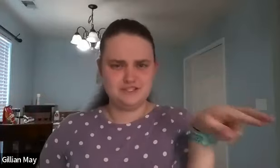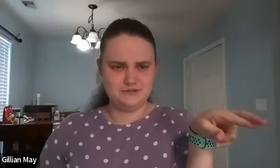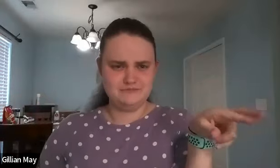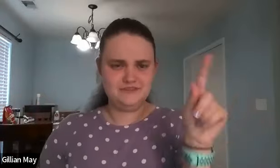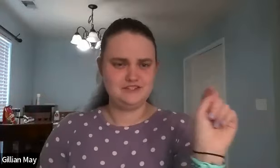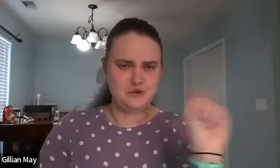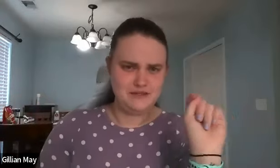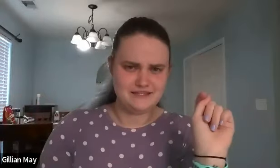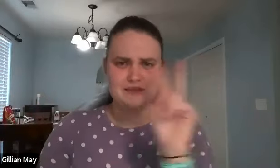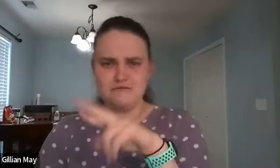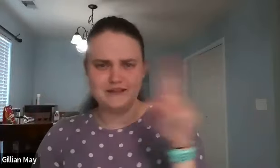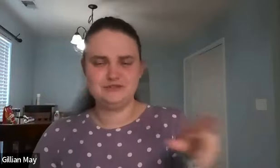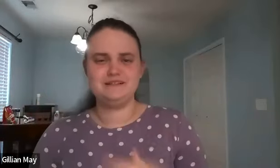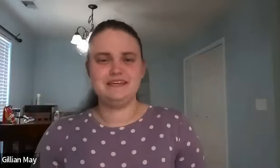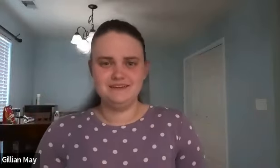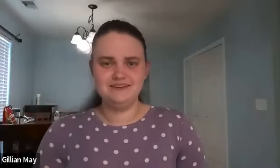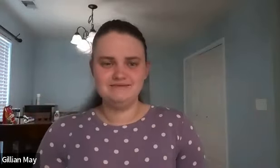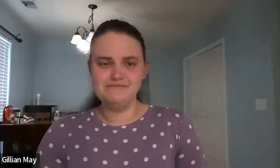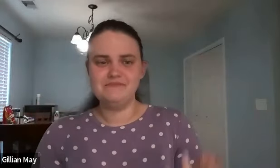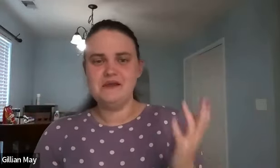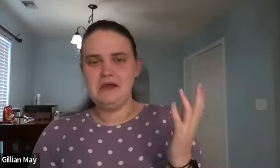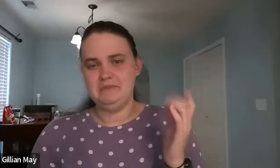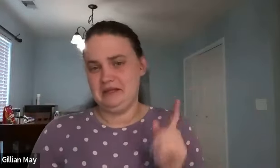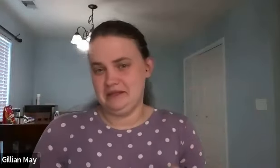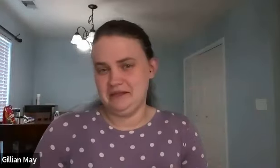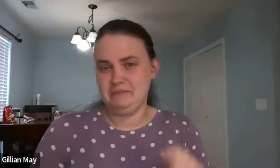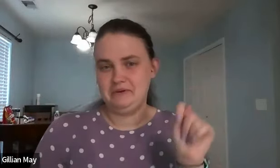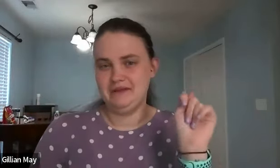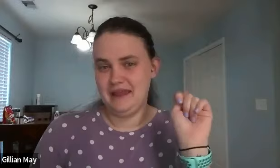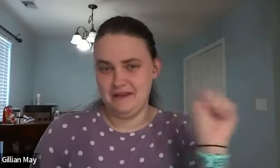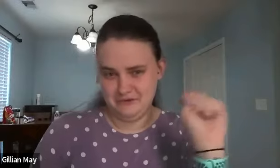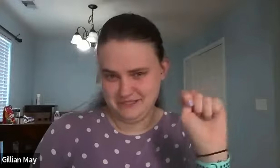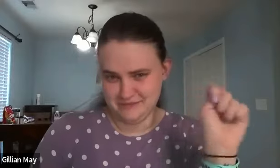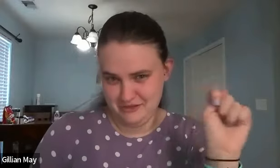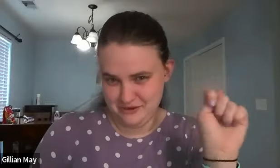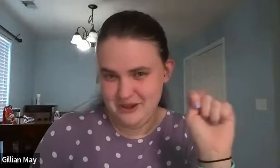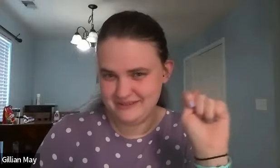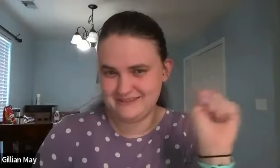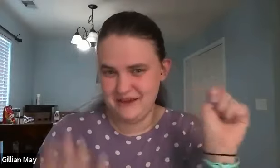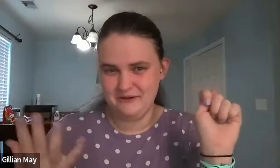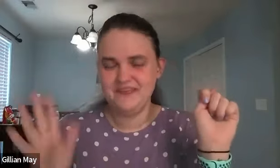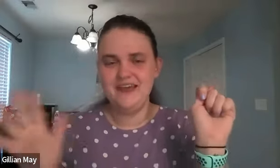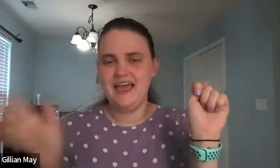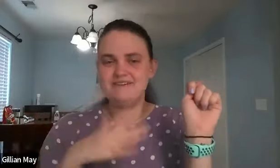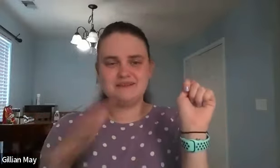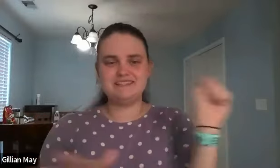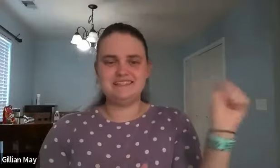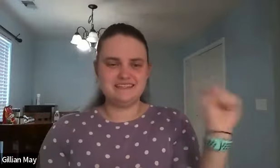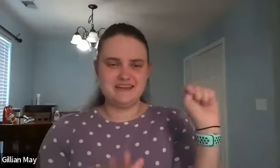Restroom, toilet, restroom. And I was like, I mean, I get it, but everyone does bathrooms. So every time I see this now,